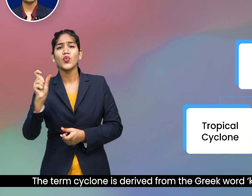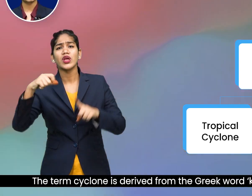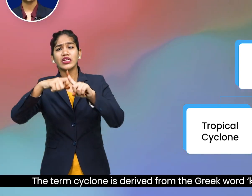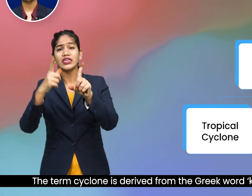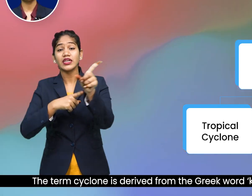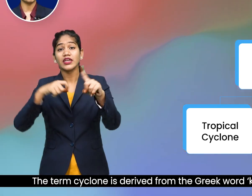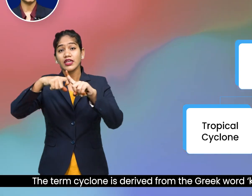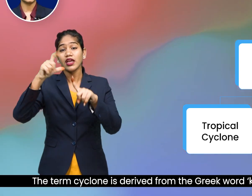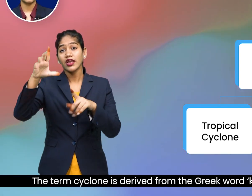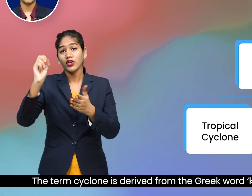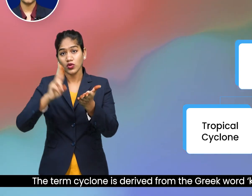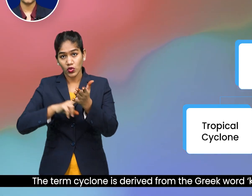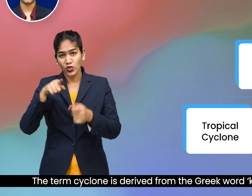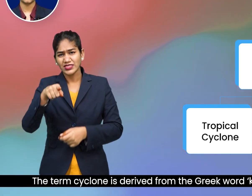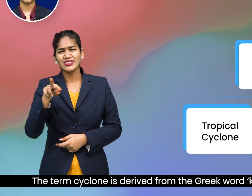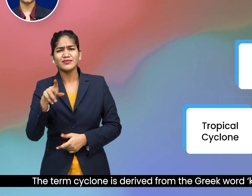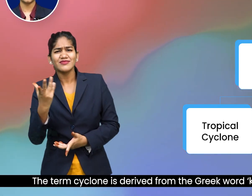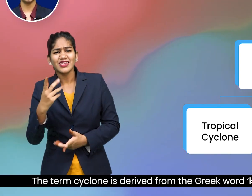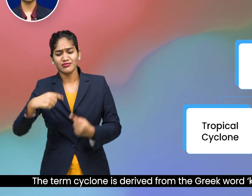meaning revolving.